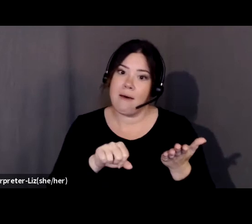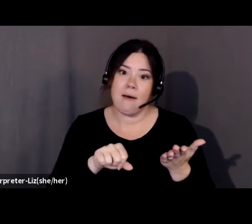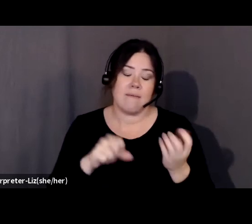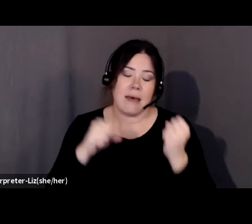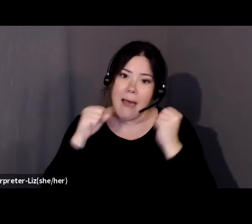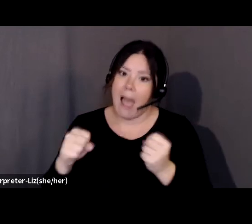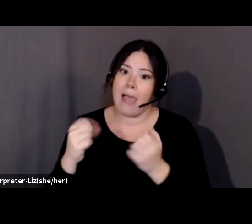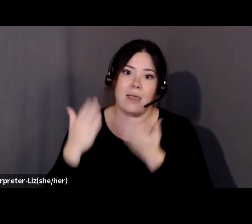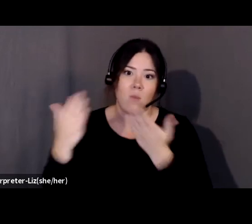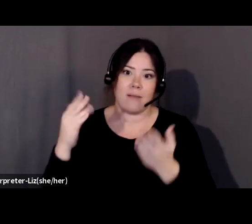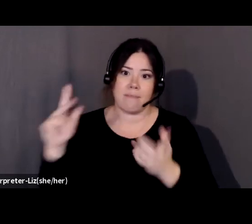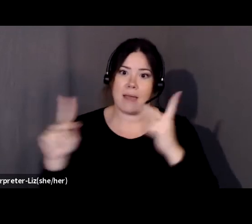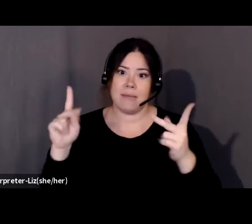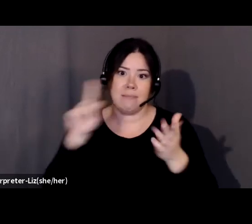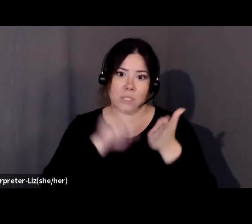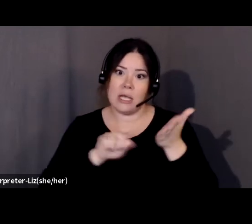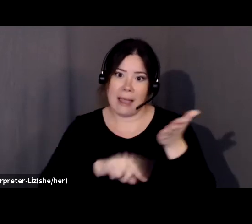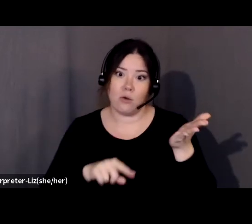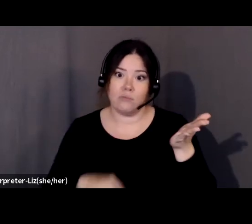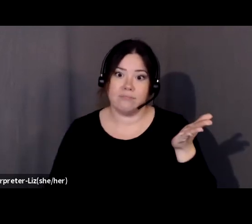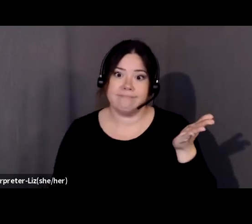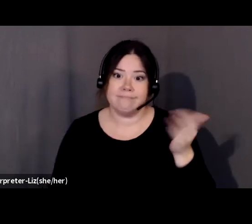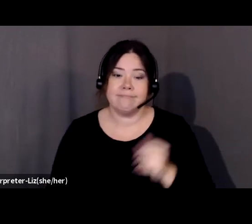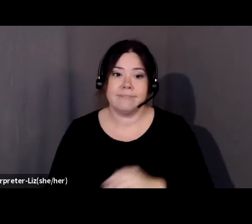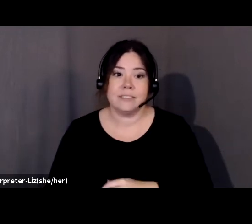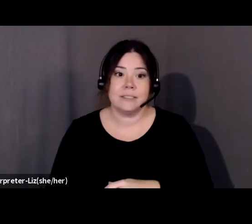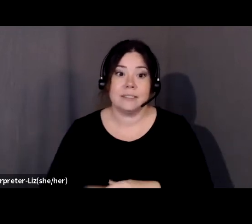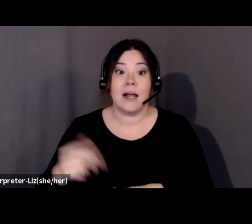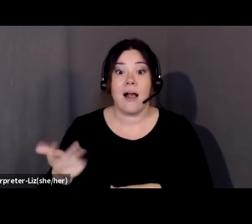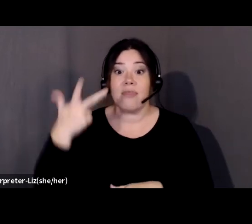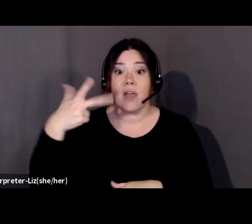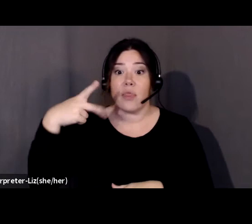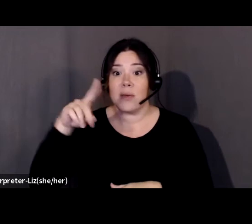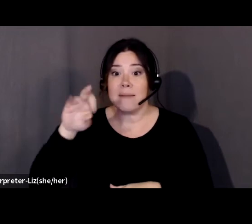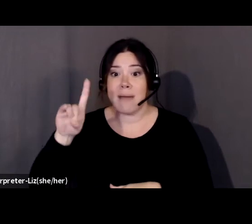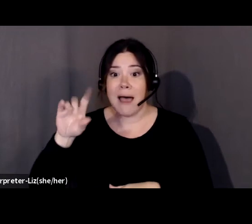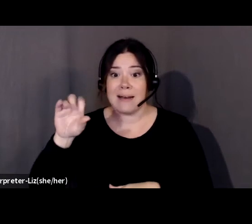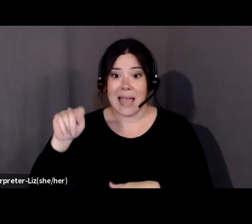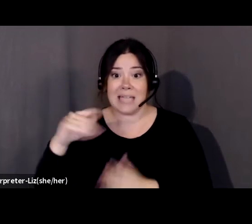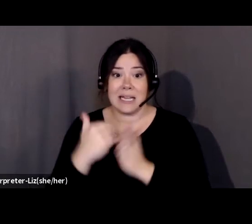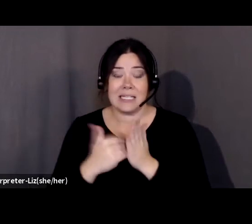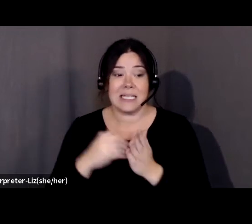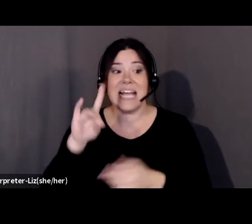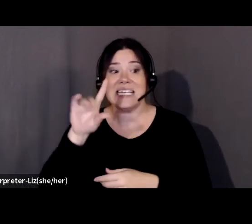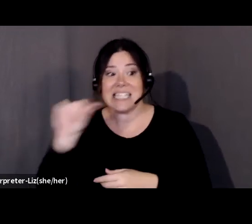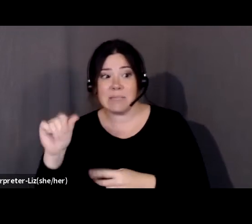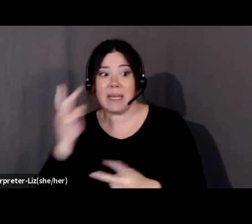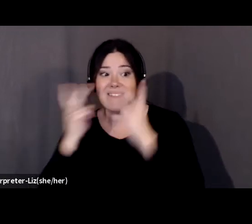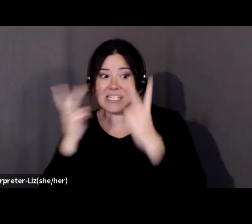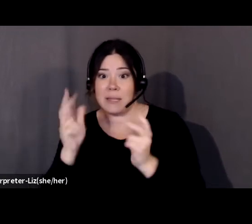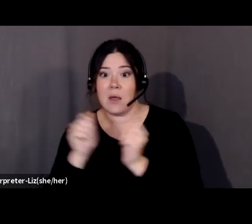highly recommend people check out. The 3 podcasts listed are Disability Visibility with Alice